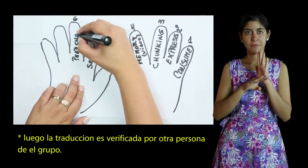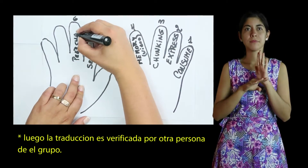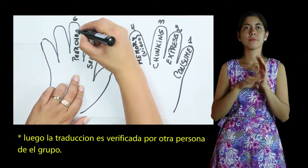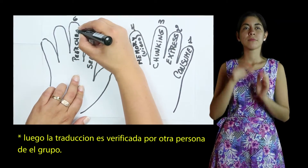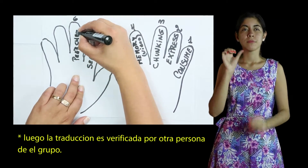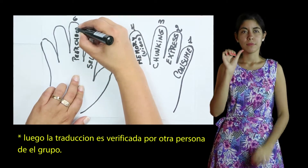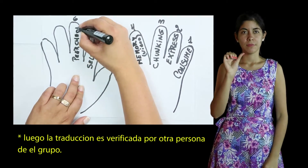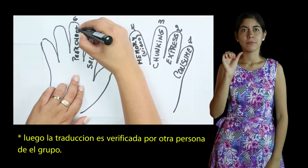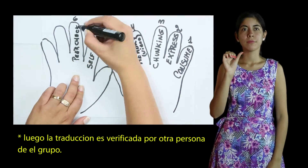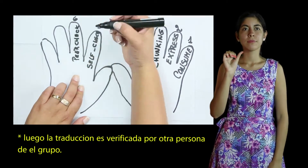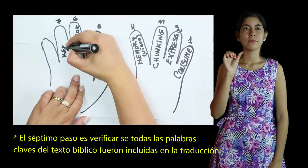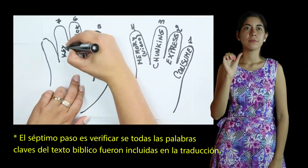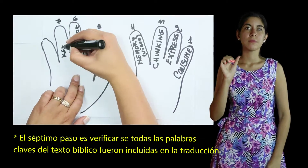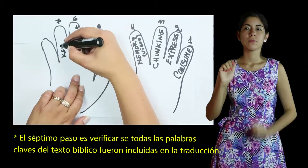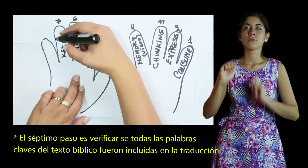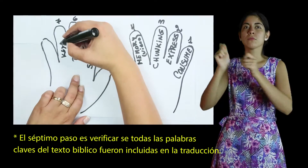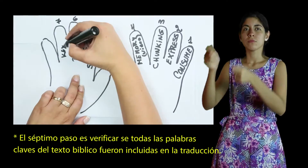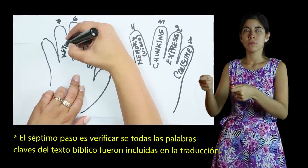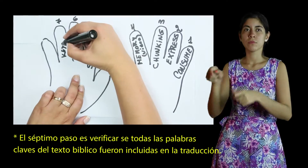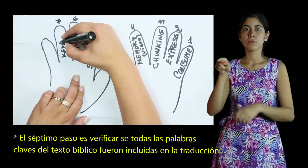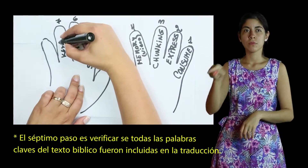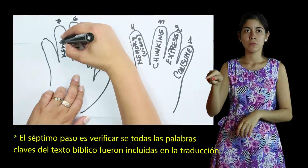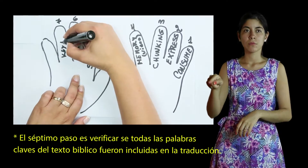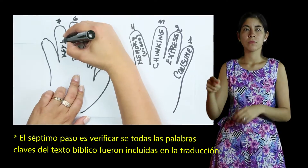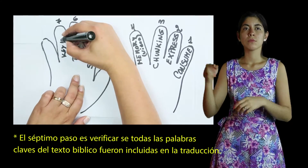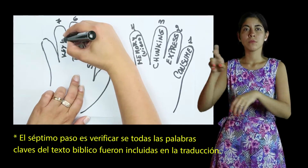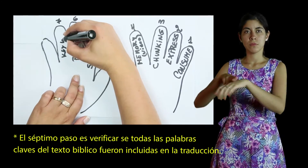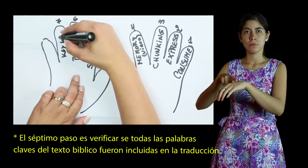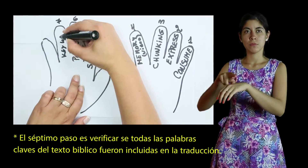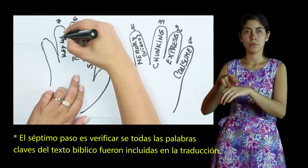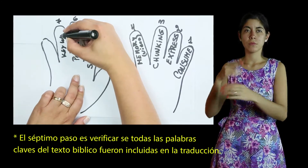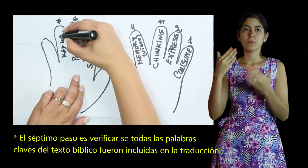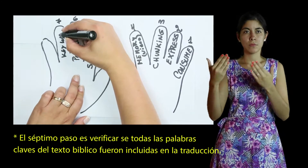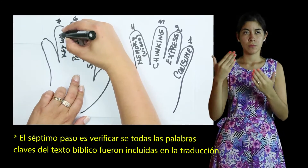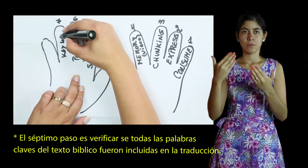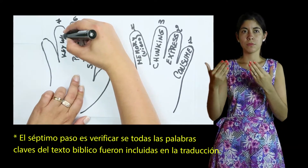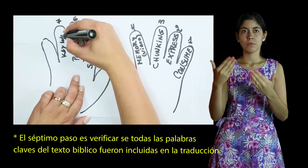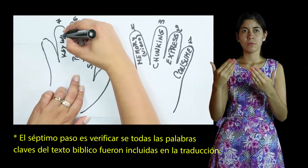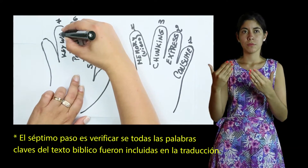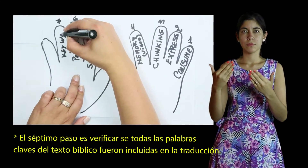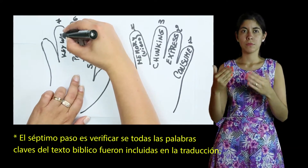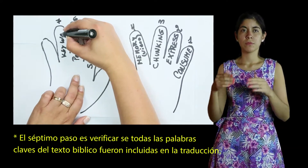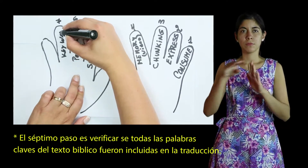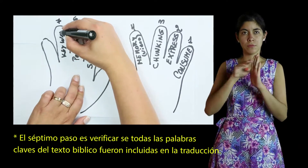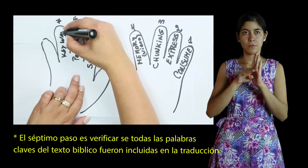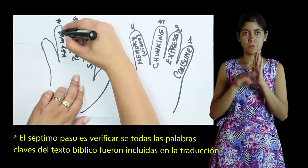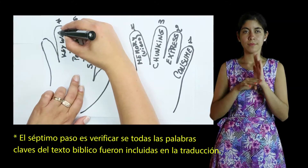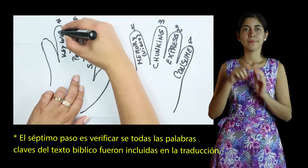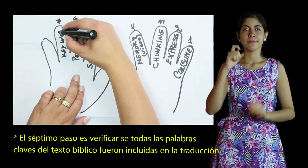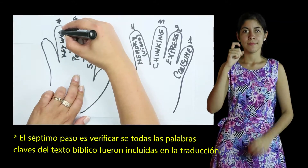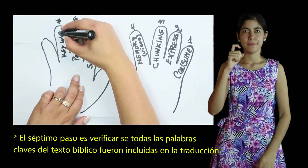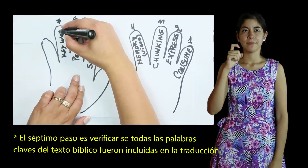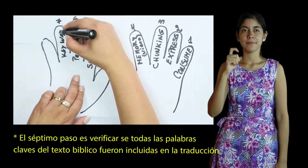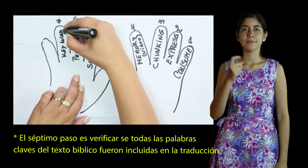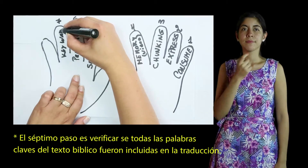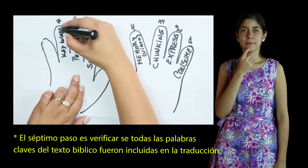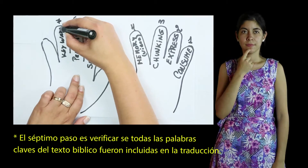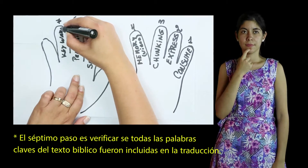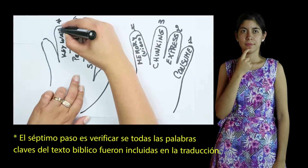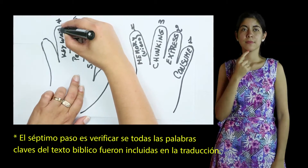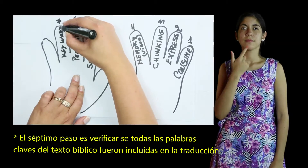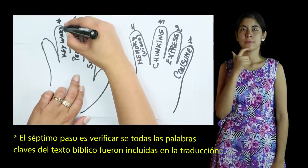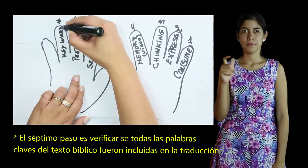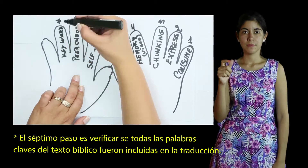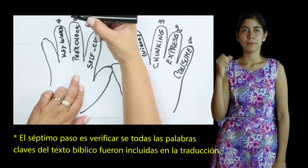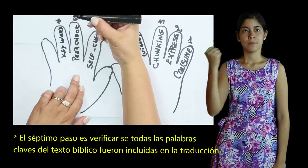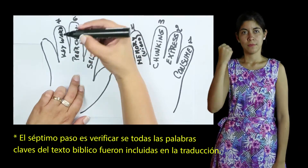the group. The 7th step is to check the key words to see if all that is in the biblical text was